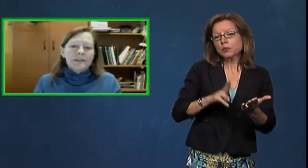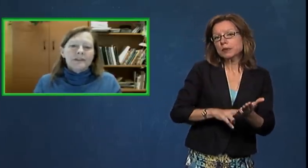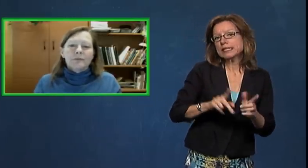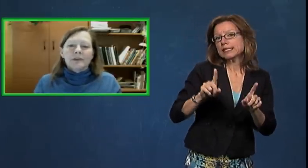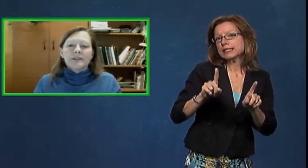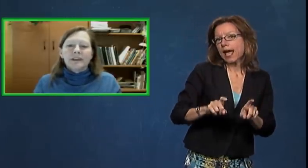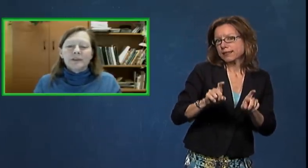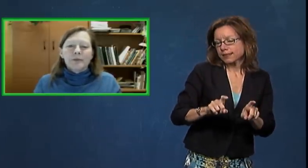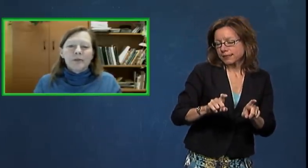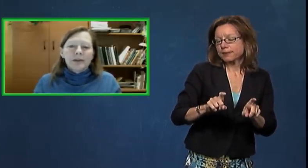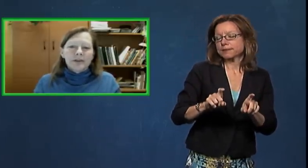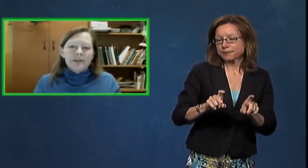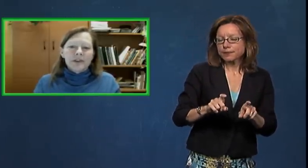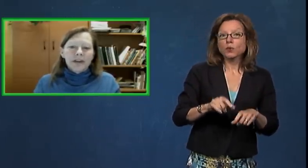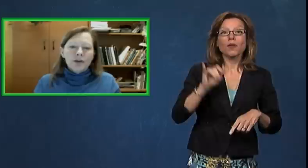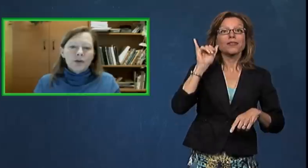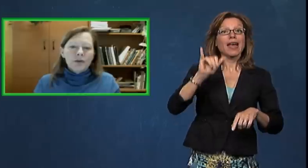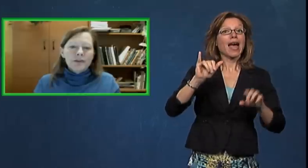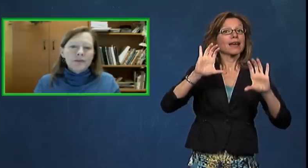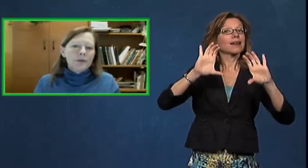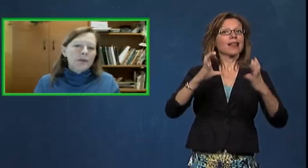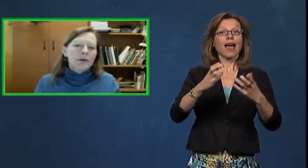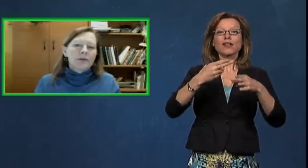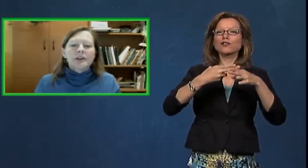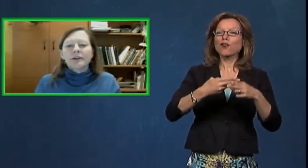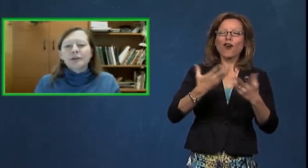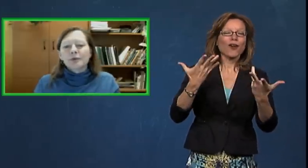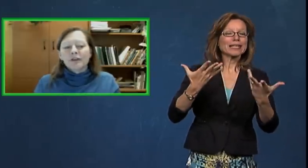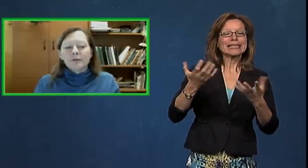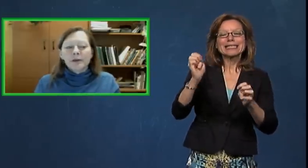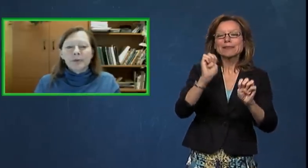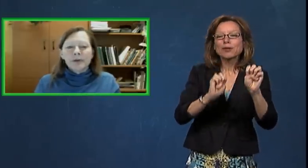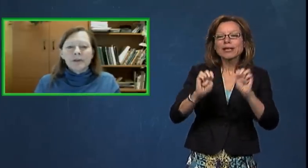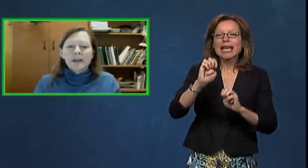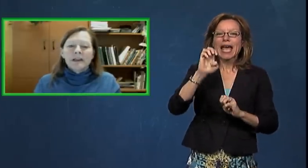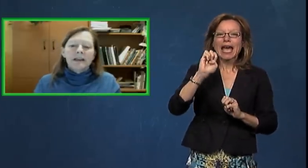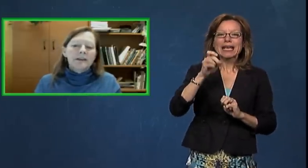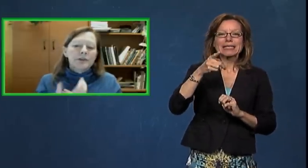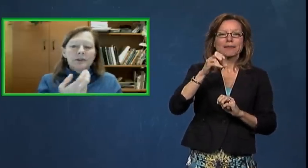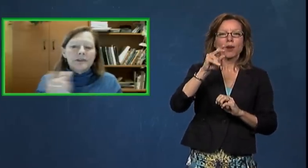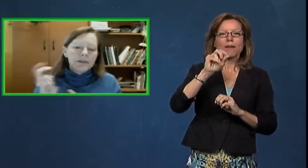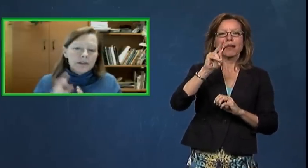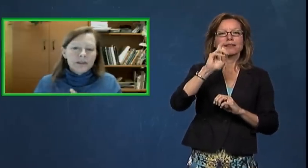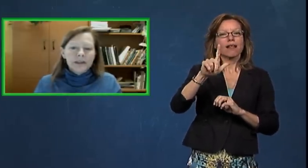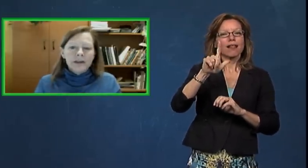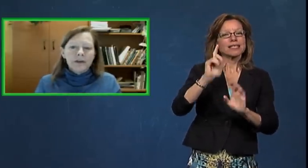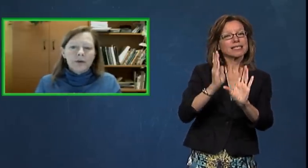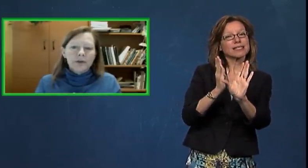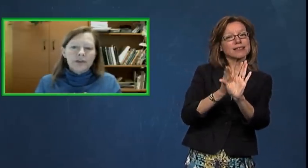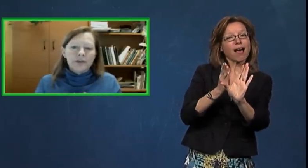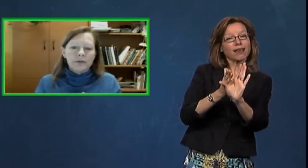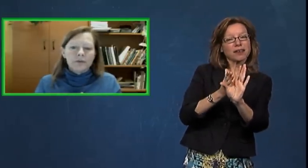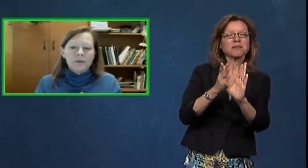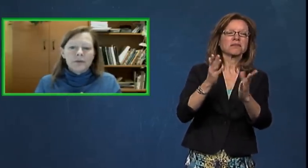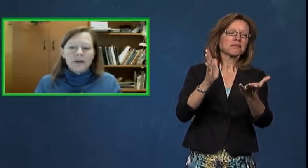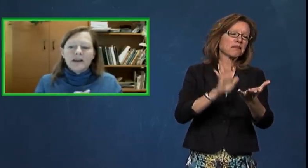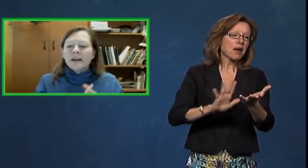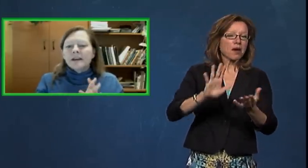course was an experimental psych course with about 10 or 12 people, and as you can see, they're seated in a